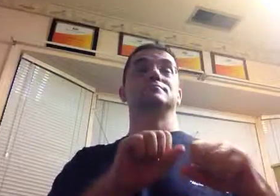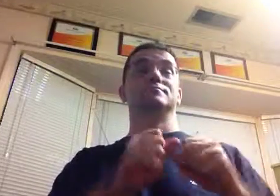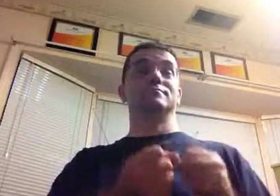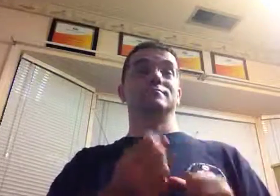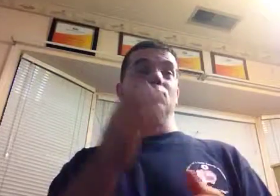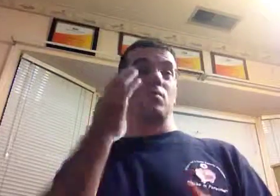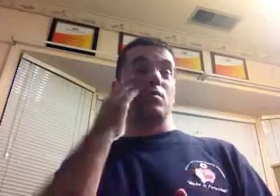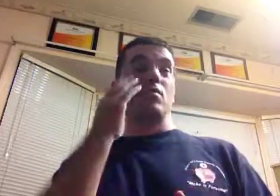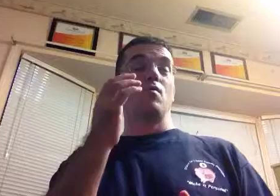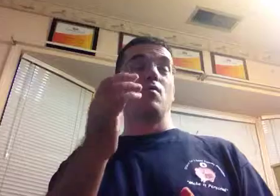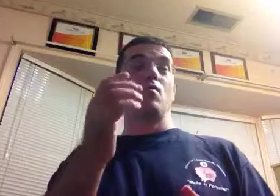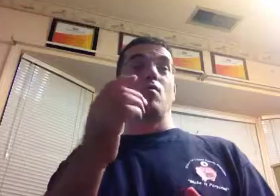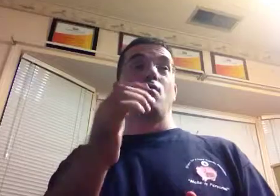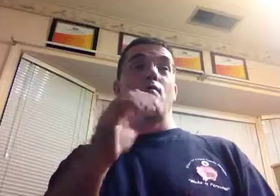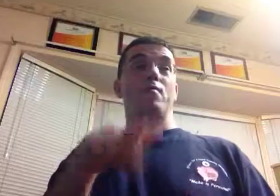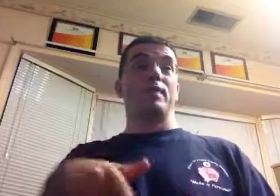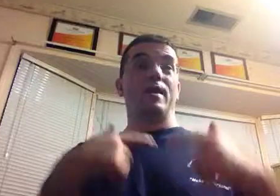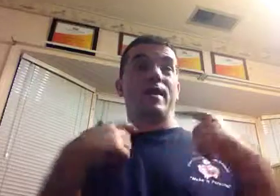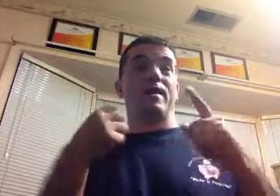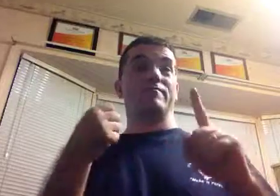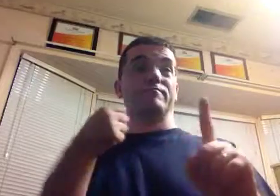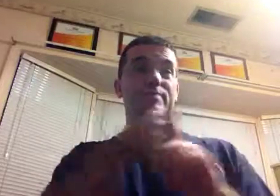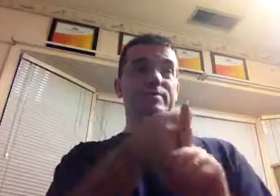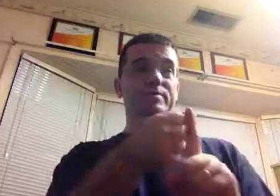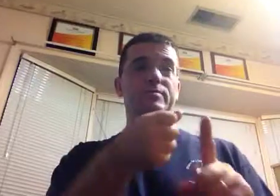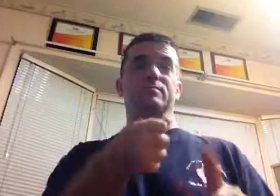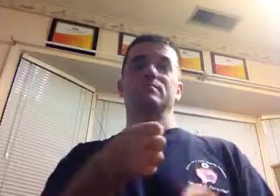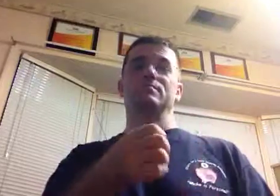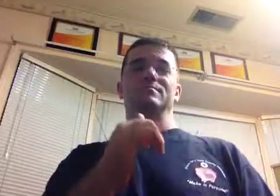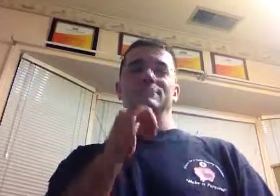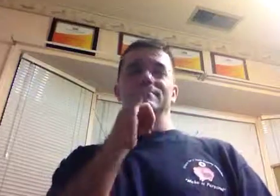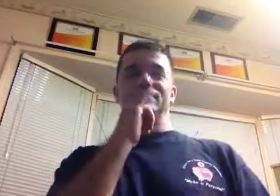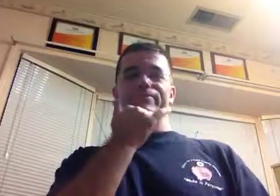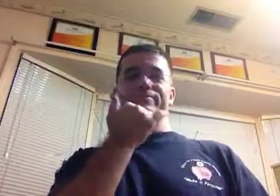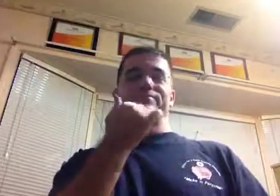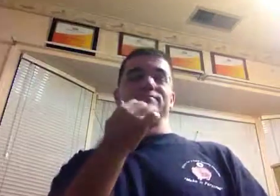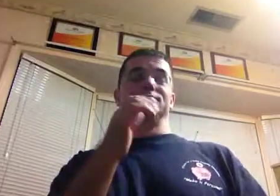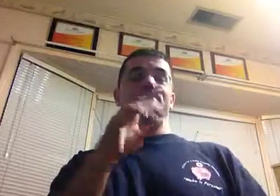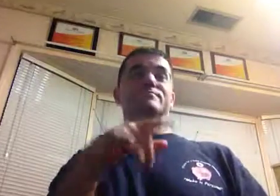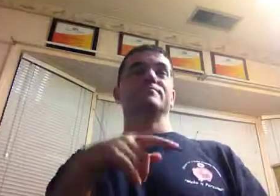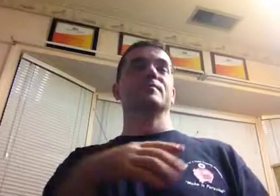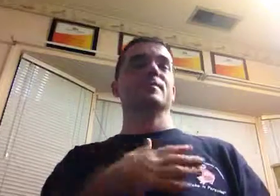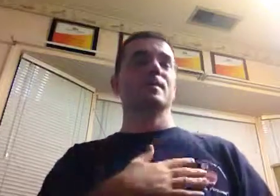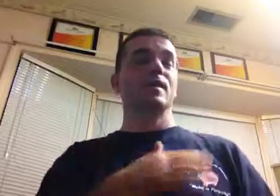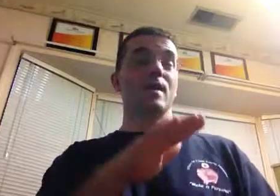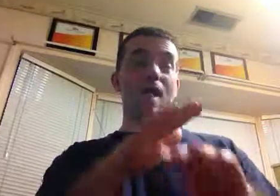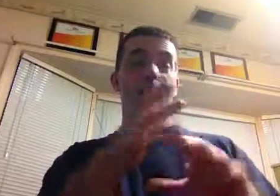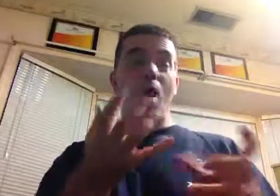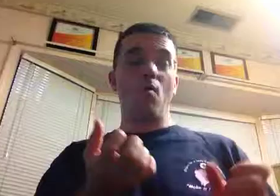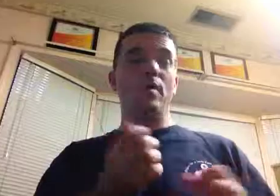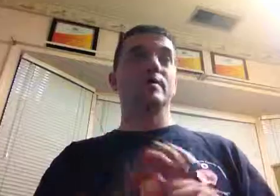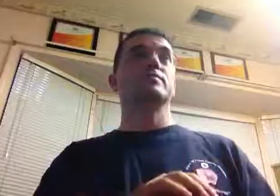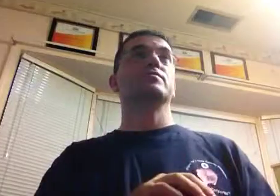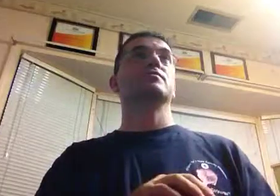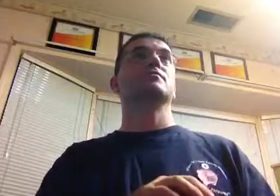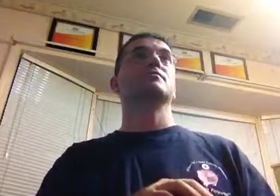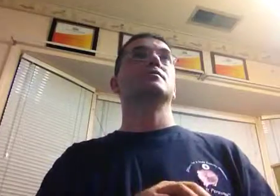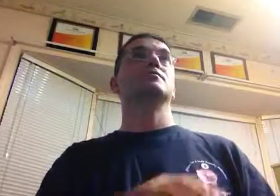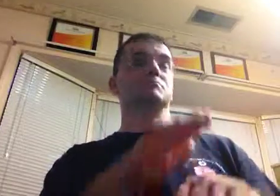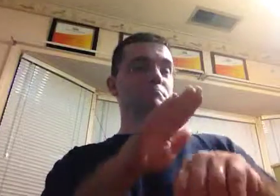The only thing in this mix that I really do worry about is if I were in your shoes,